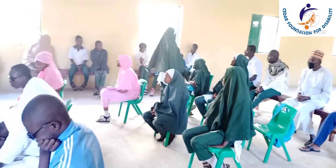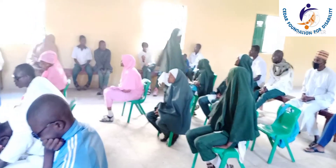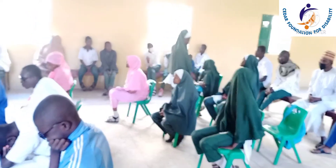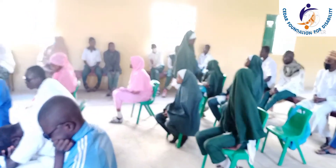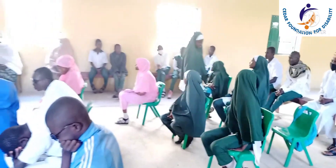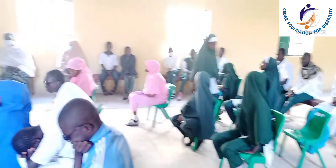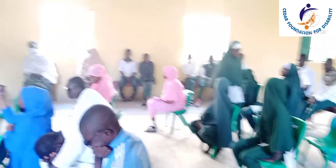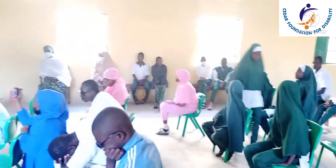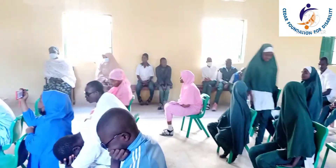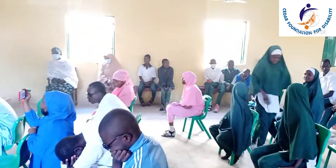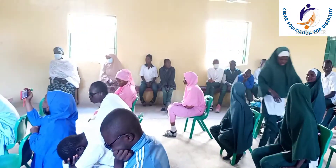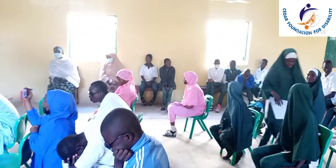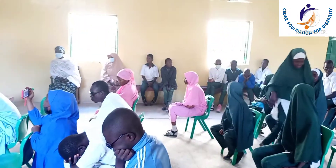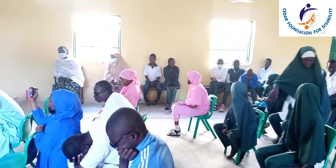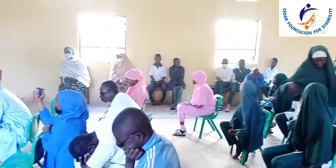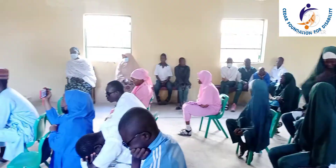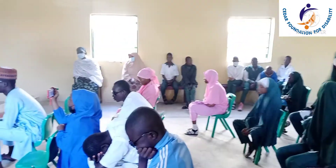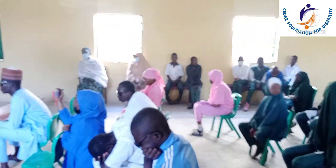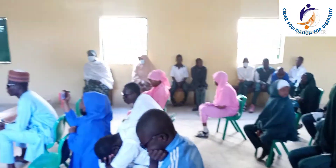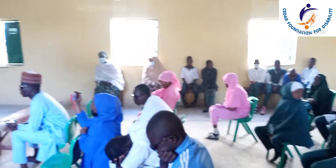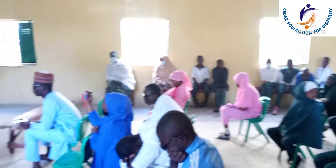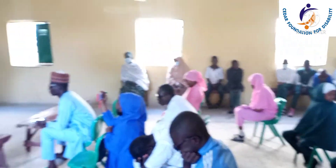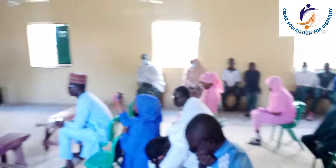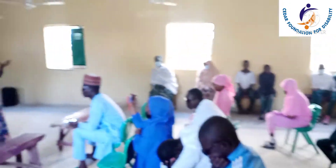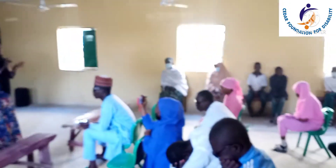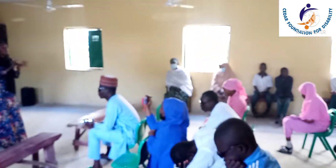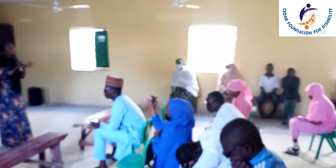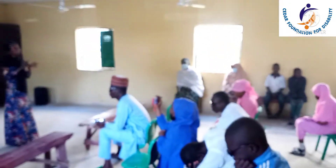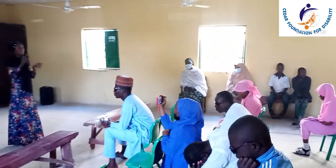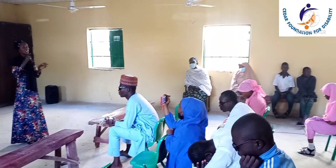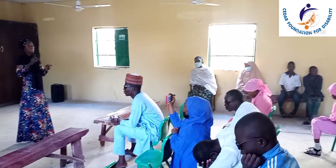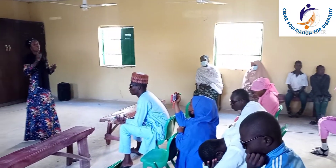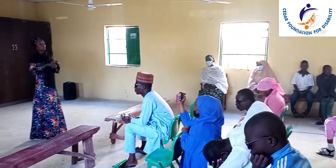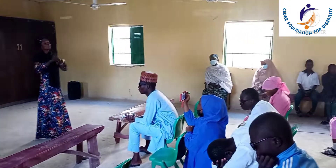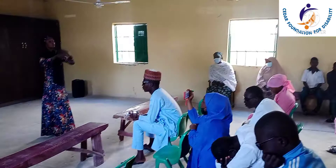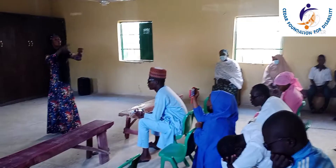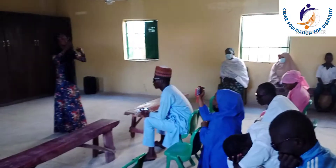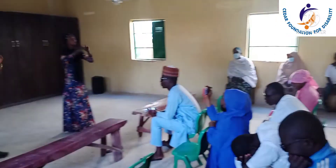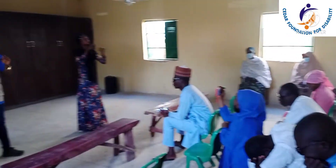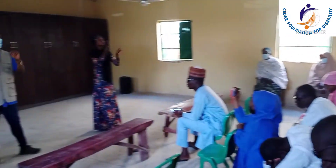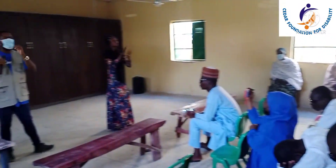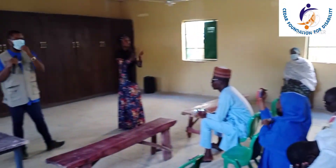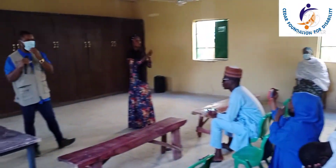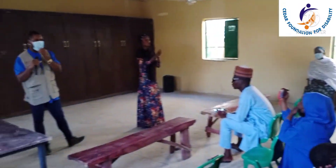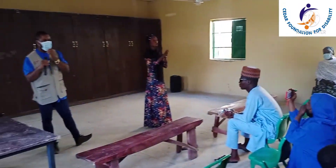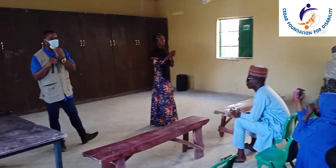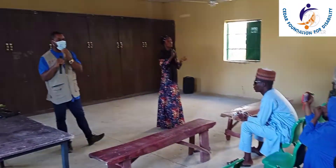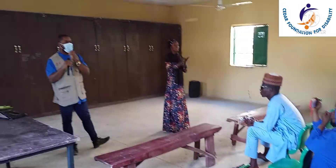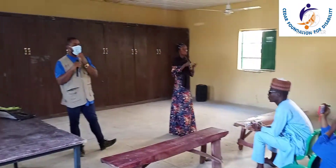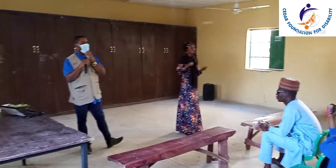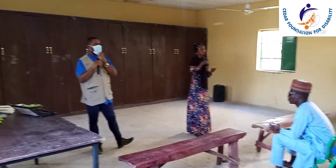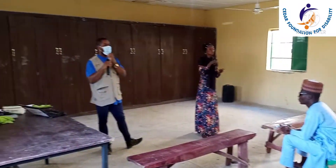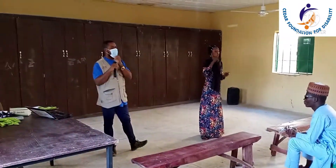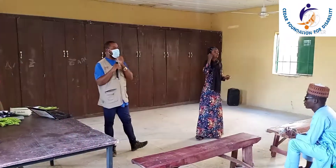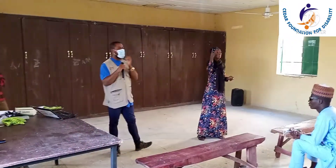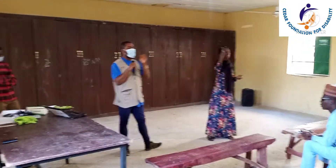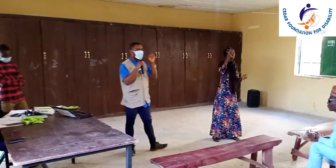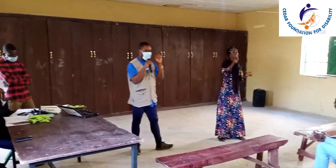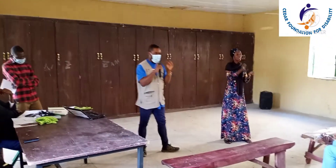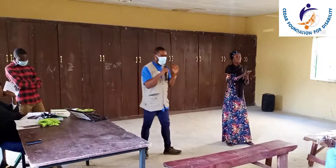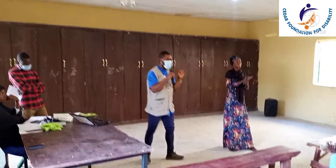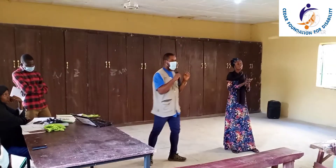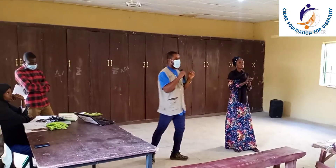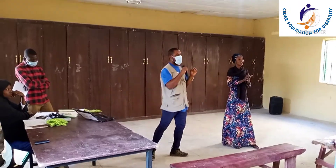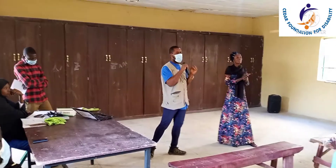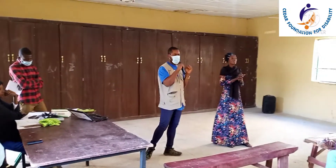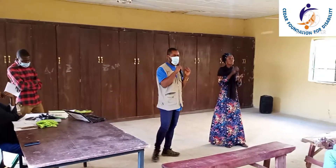It's their right. We are not helping them. There's a need for us to understand that. And